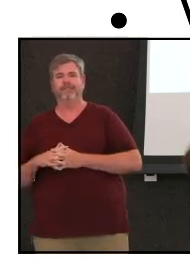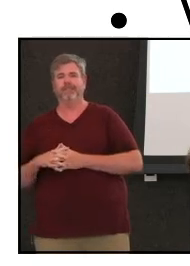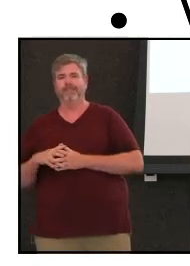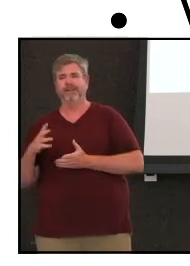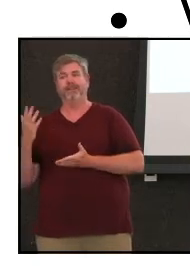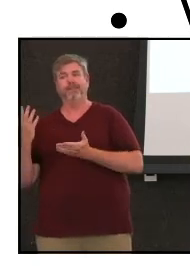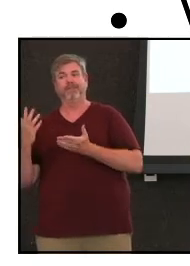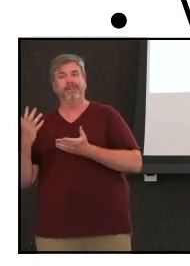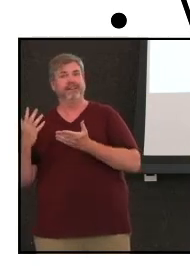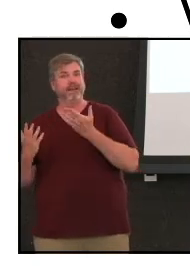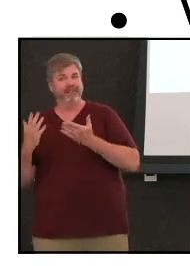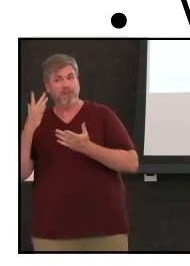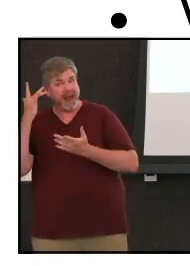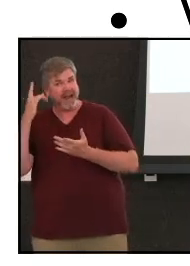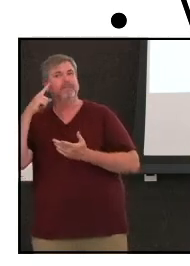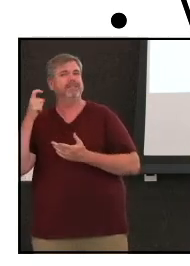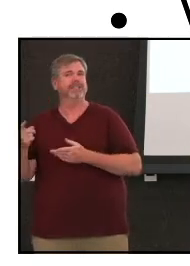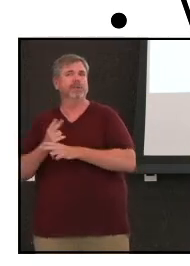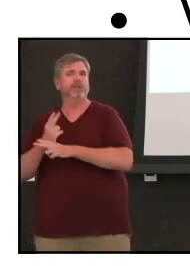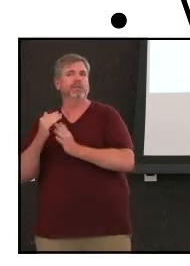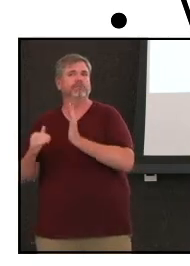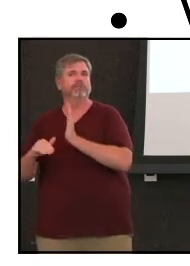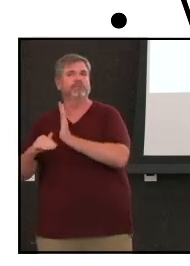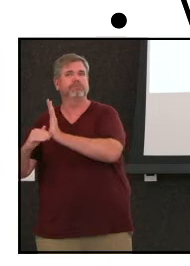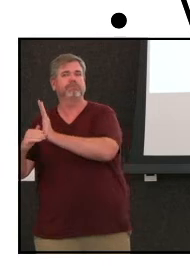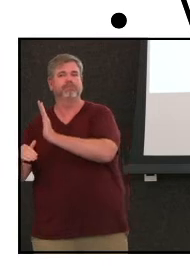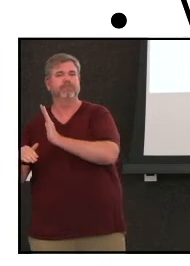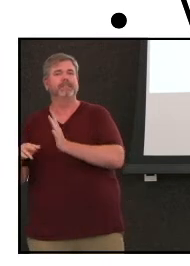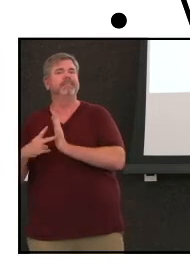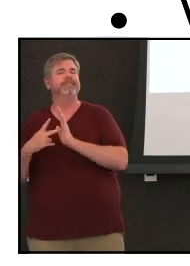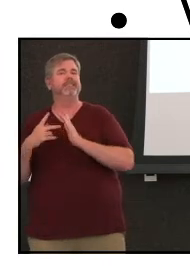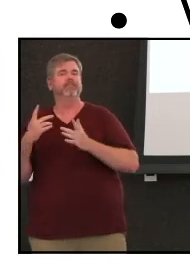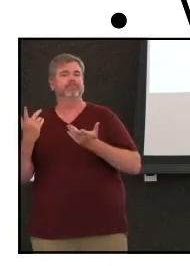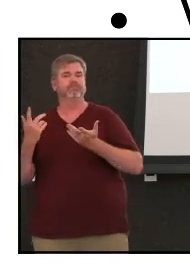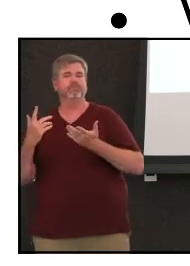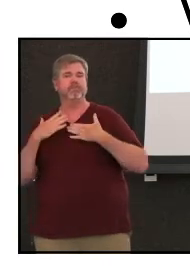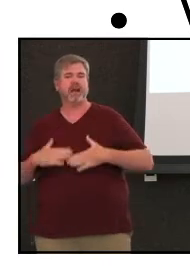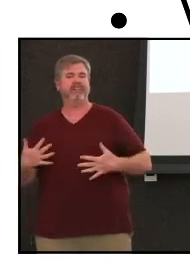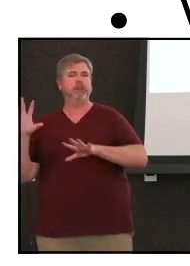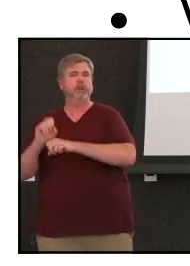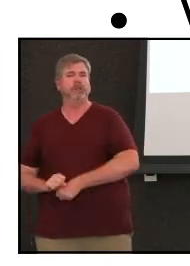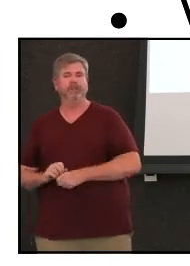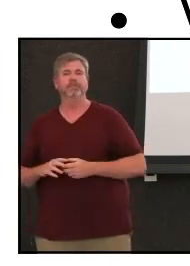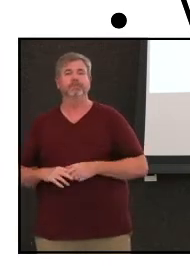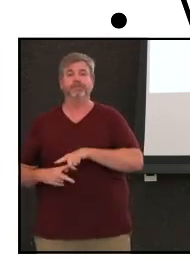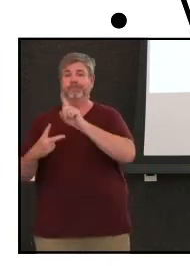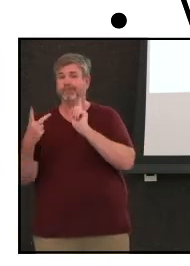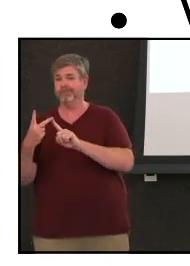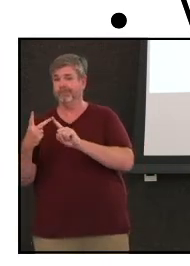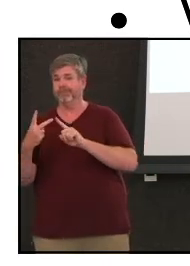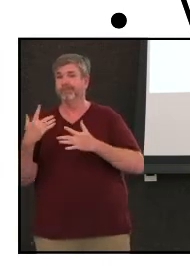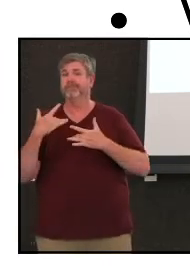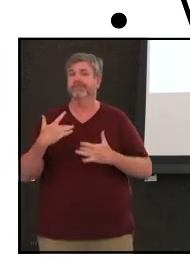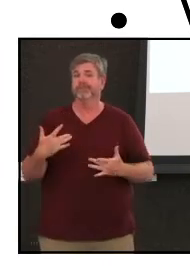So the best treatment is really always going to include a medication for opioid addiction, and usually will also include some type of psychosocial support, so counseling,